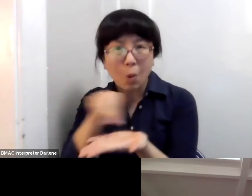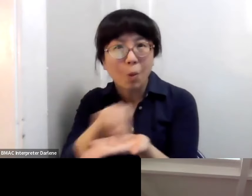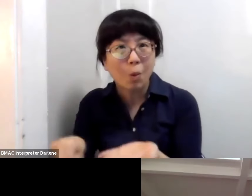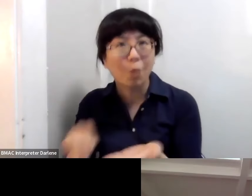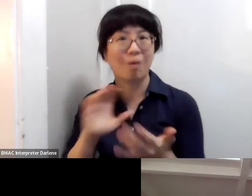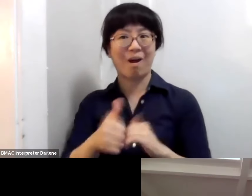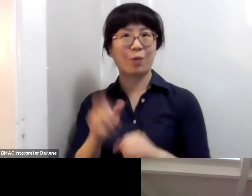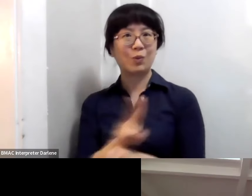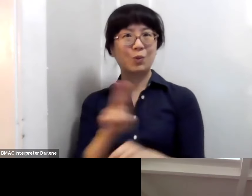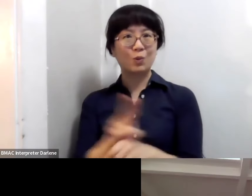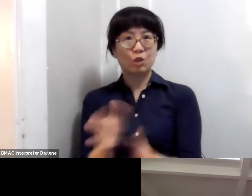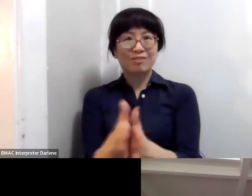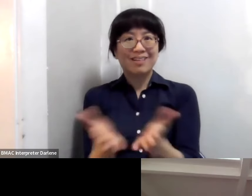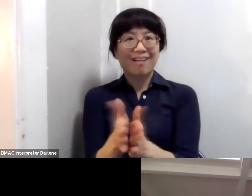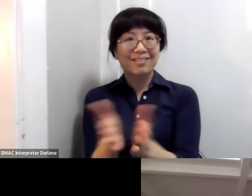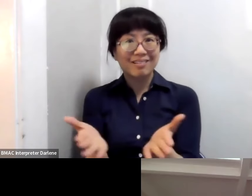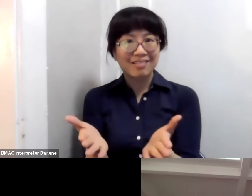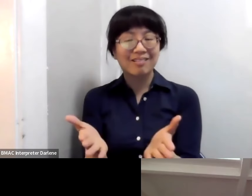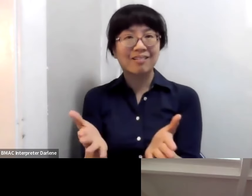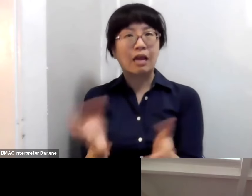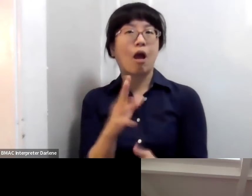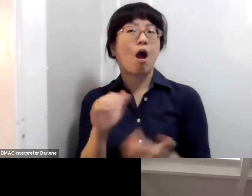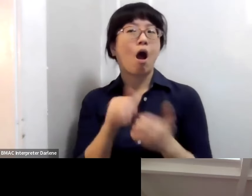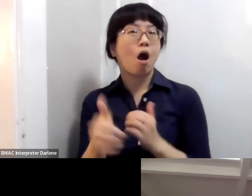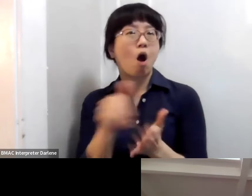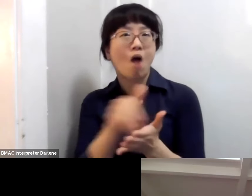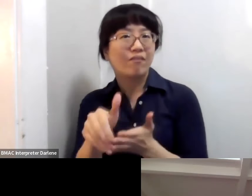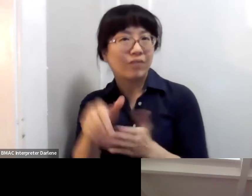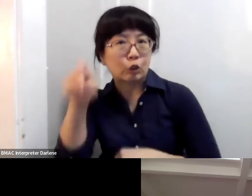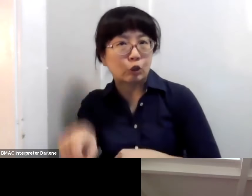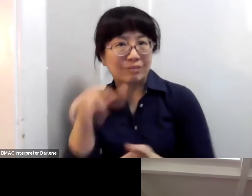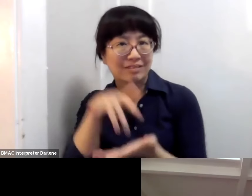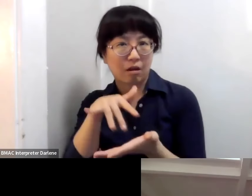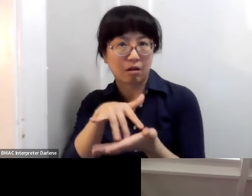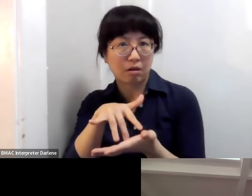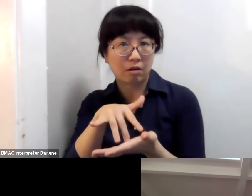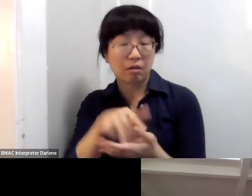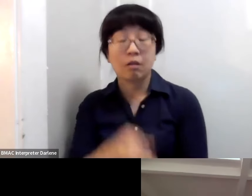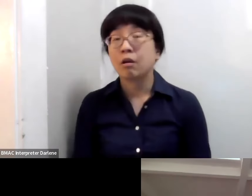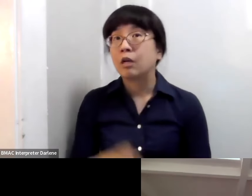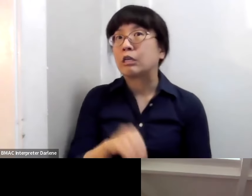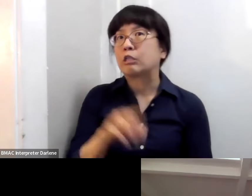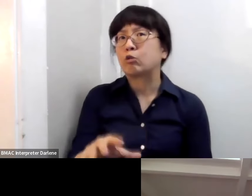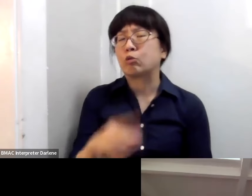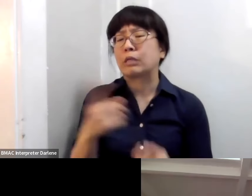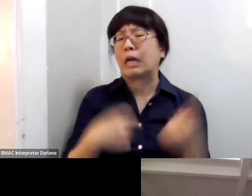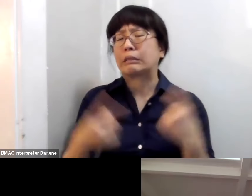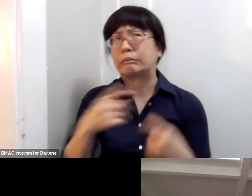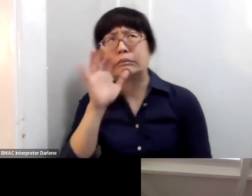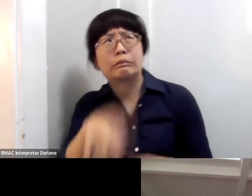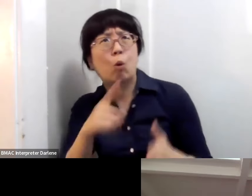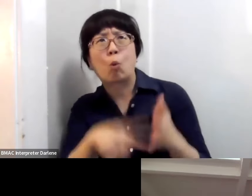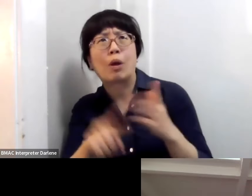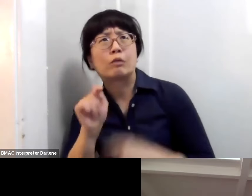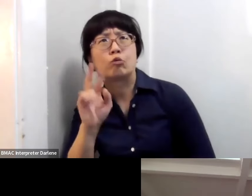text, and then again, how often they should be studying. Students will often ask, what's the trick? What's the